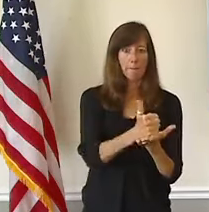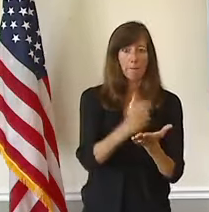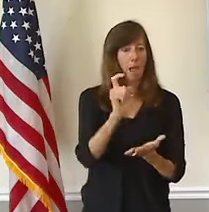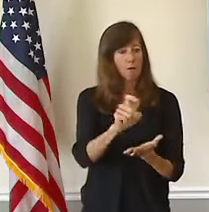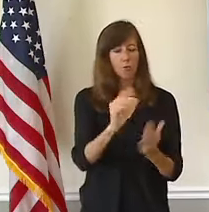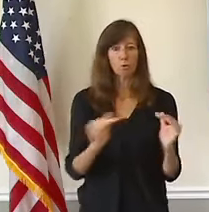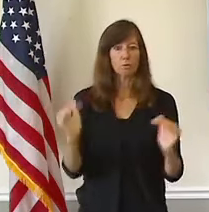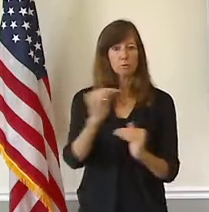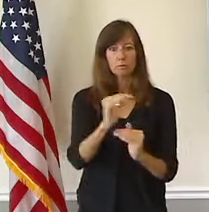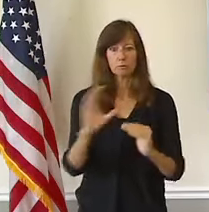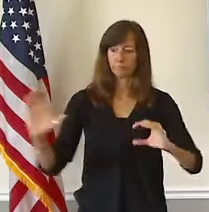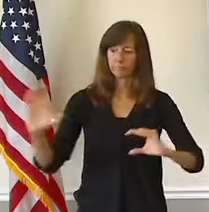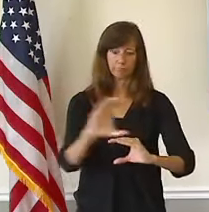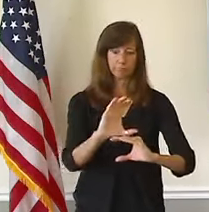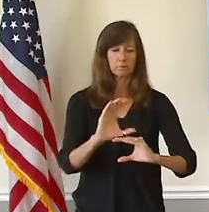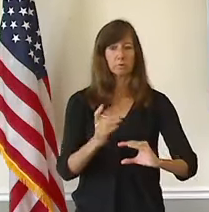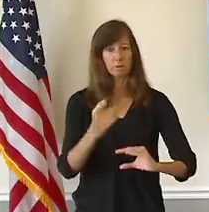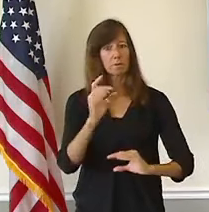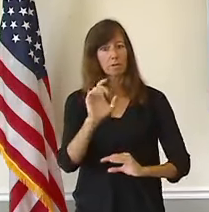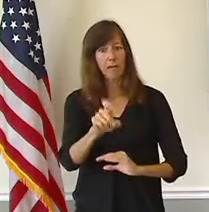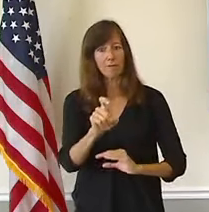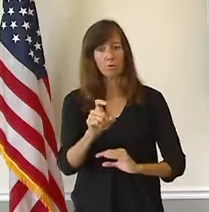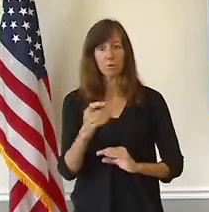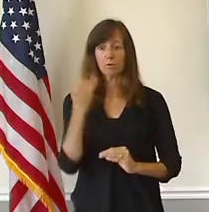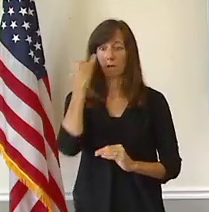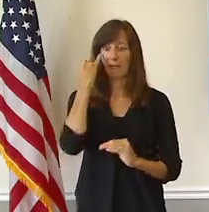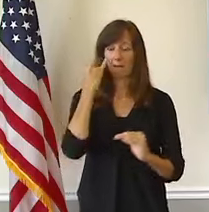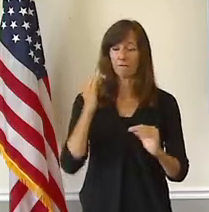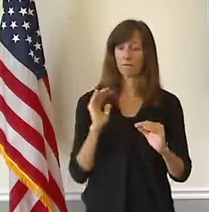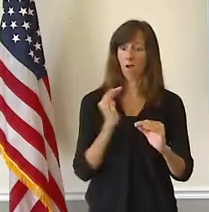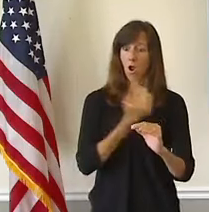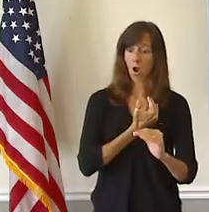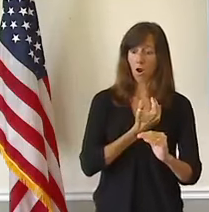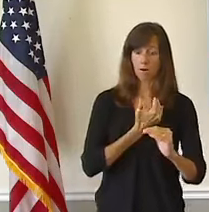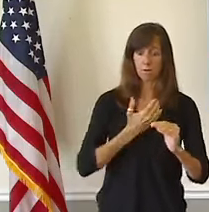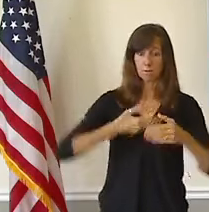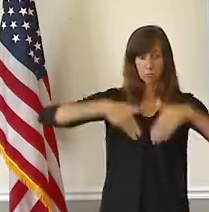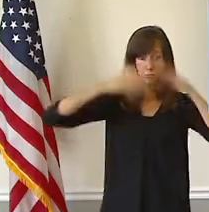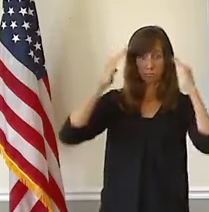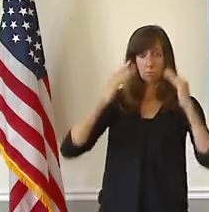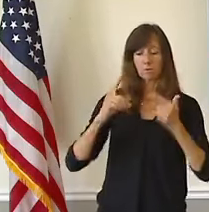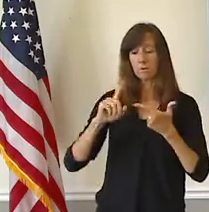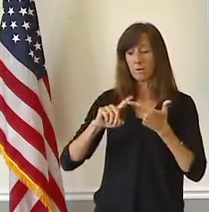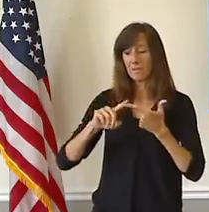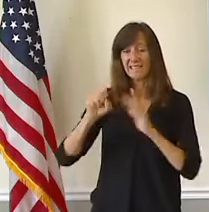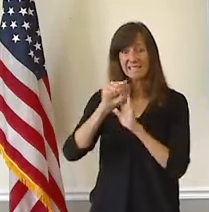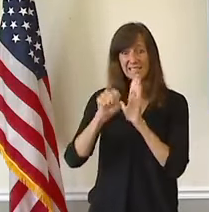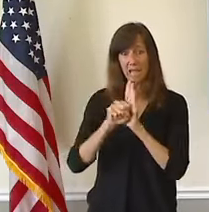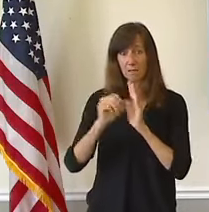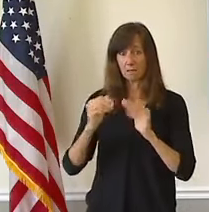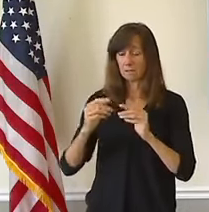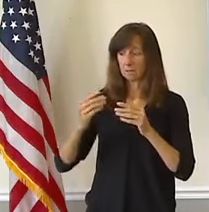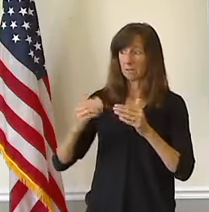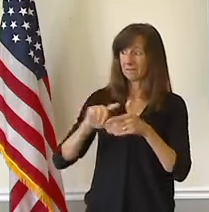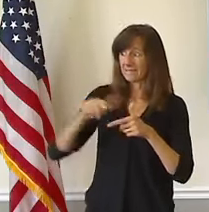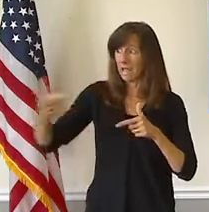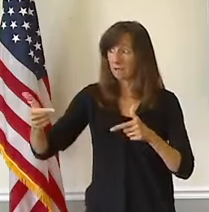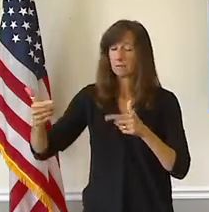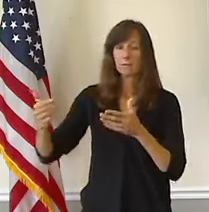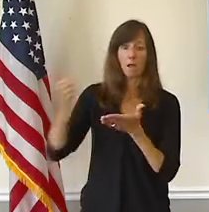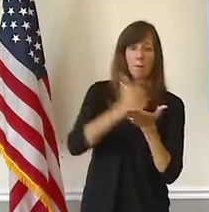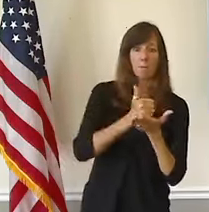state responds. When the challenge is beyond them, the federal government responds. It's how we respond to fires, floods, hurricanes, and public health